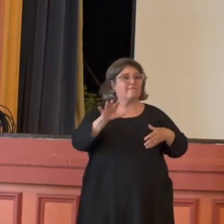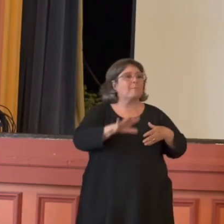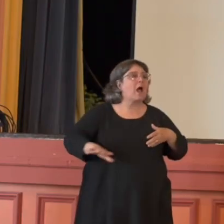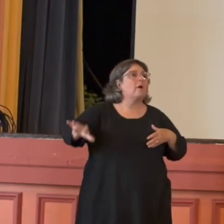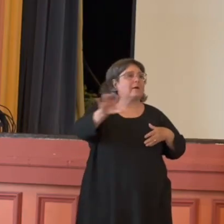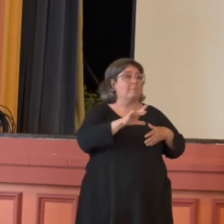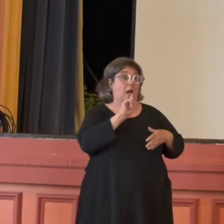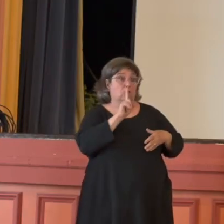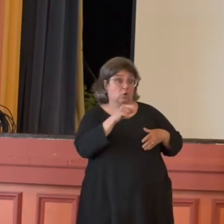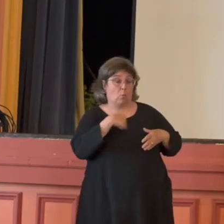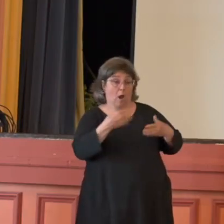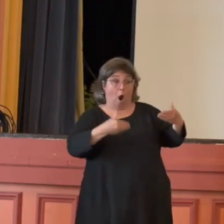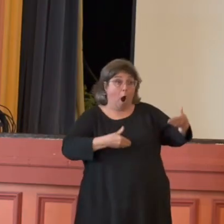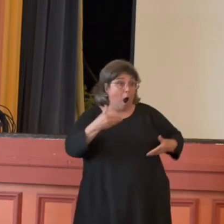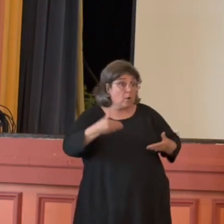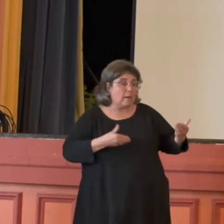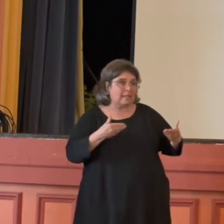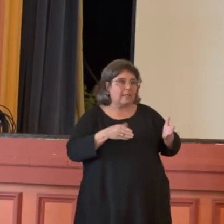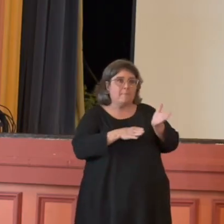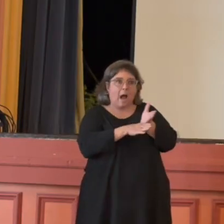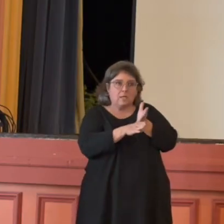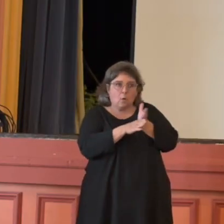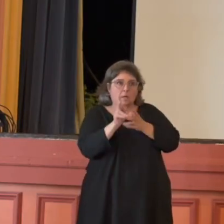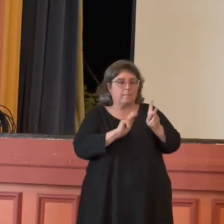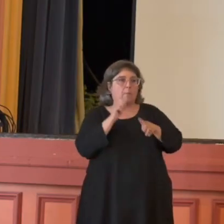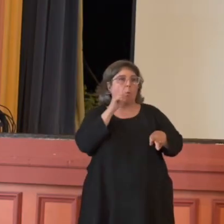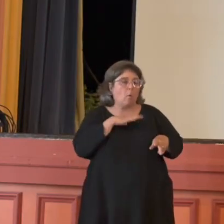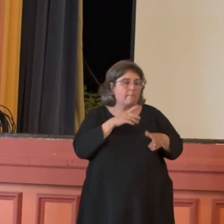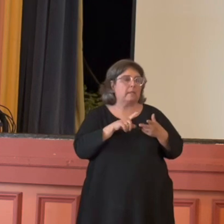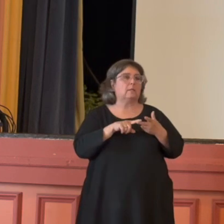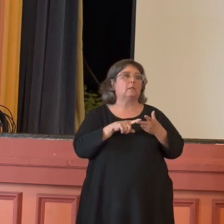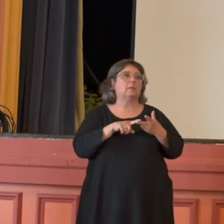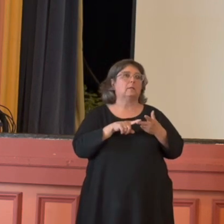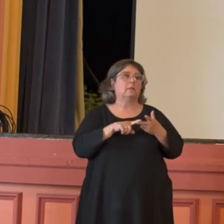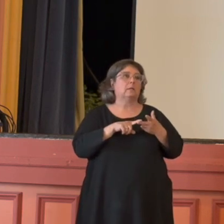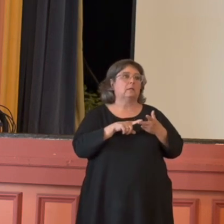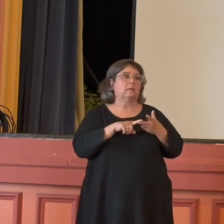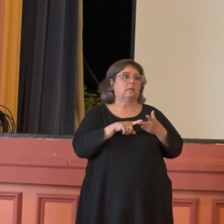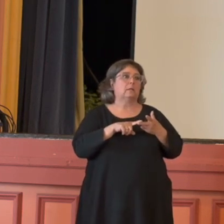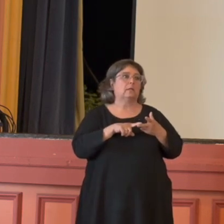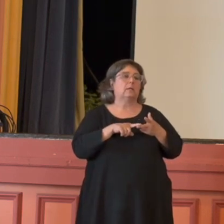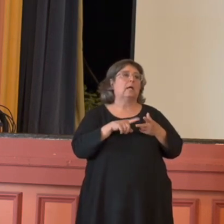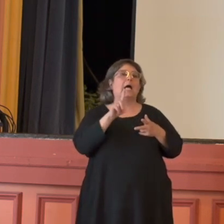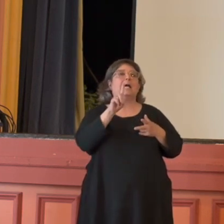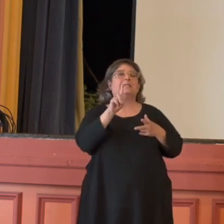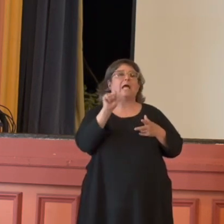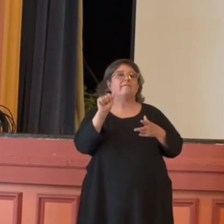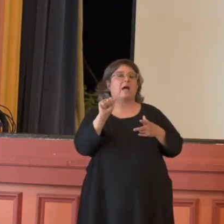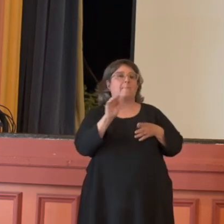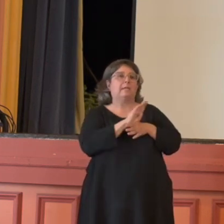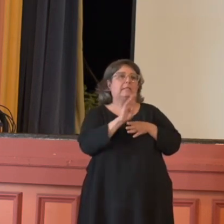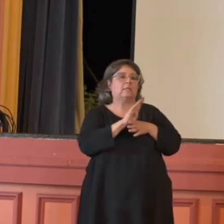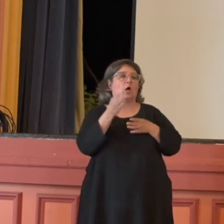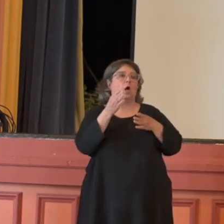neighborhoods, make sure that we are hiring minority, women, and disadvantaged businesses and service